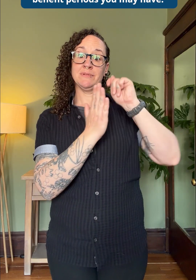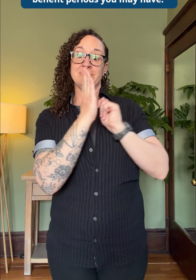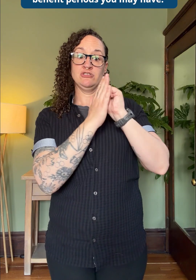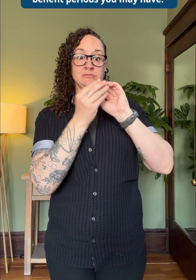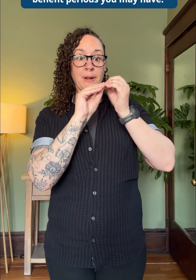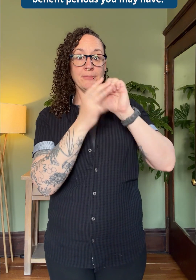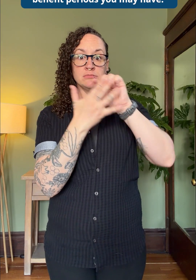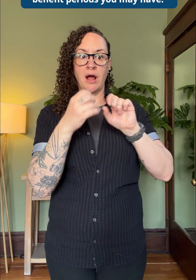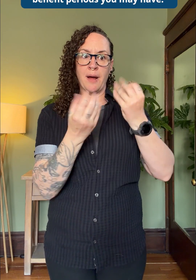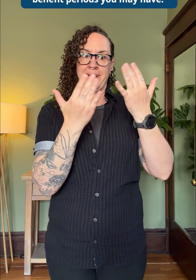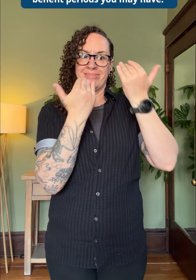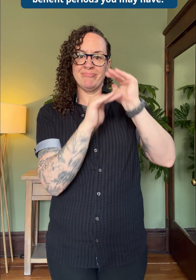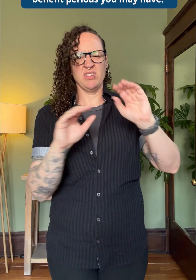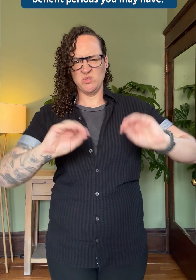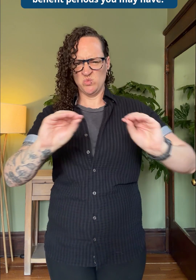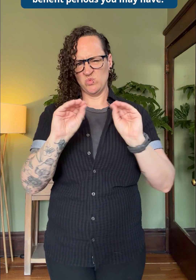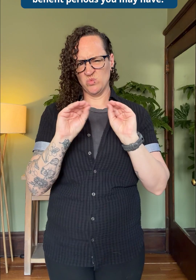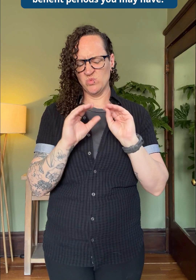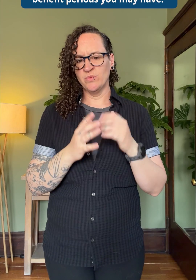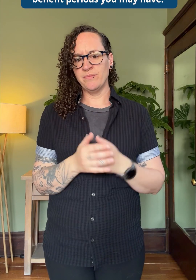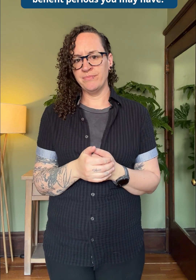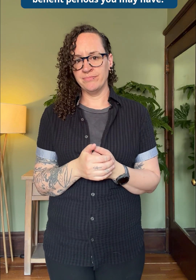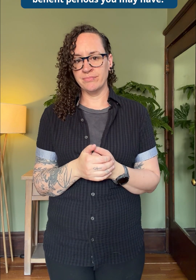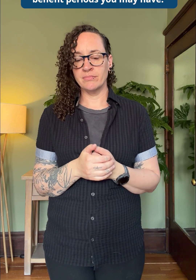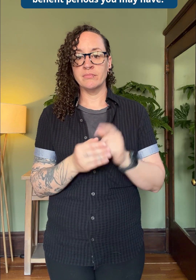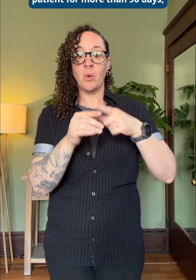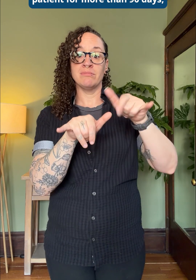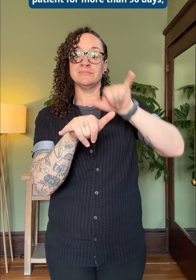There is no limit to the number of benefit periods you can have.